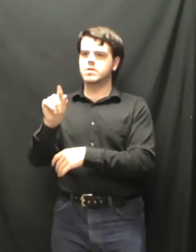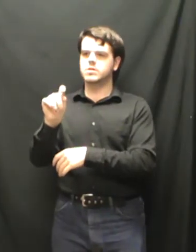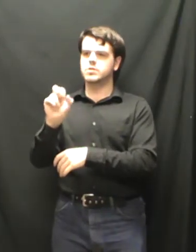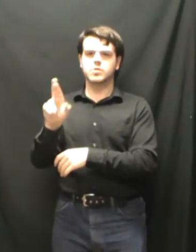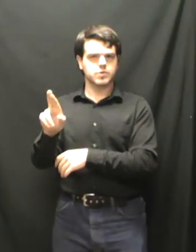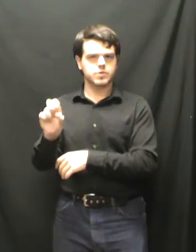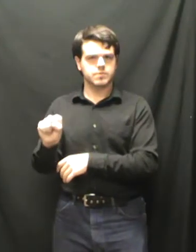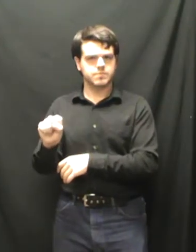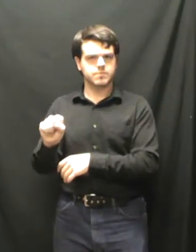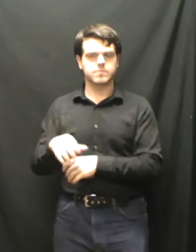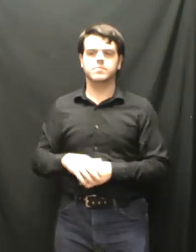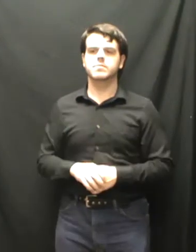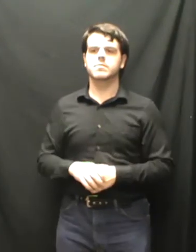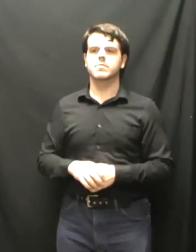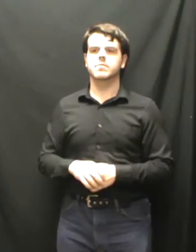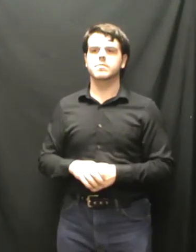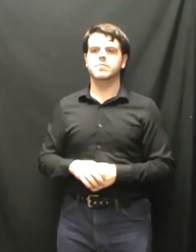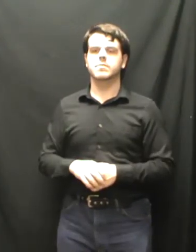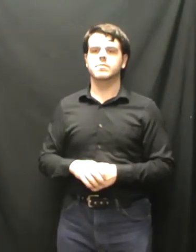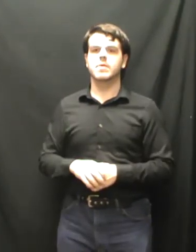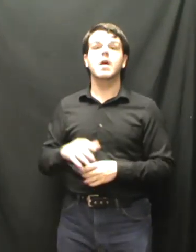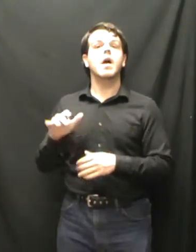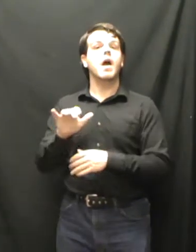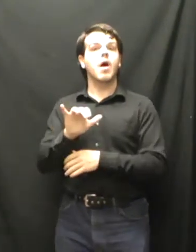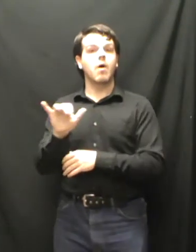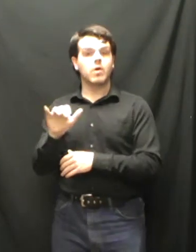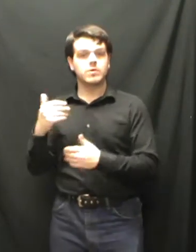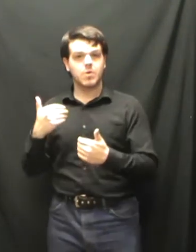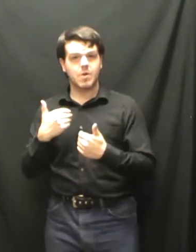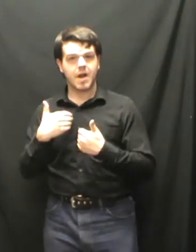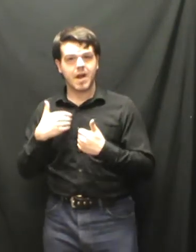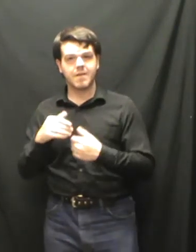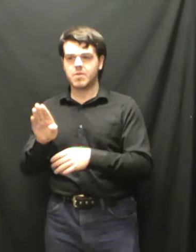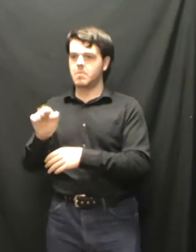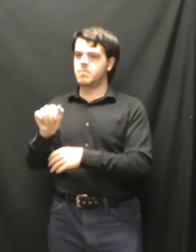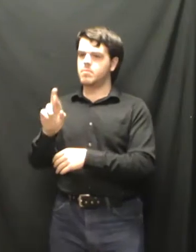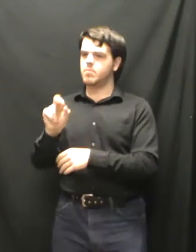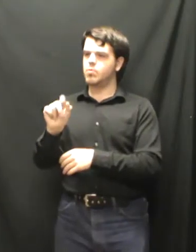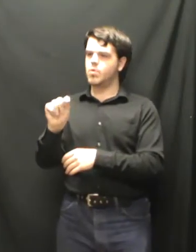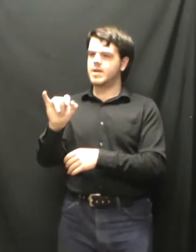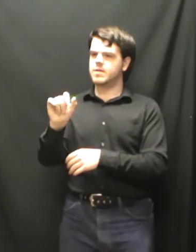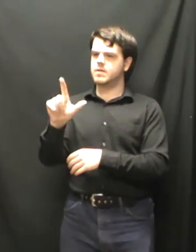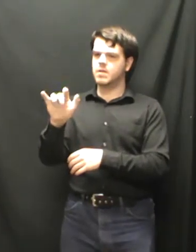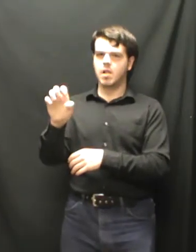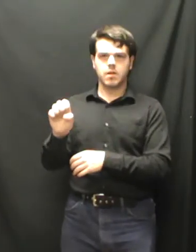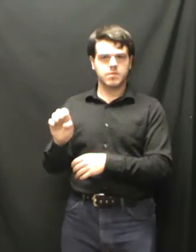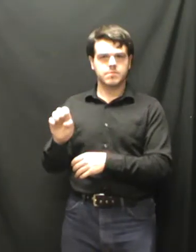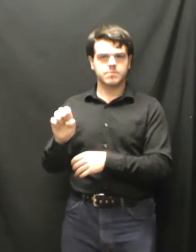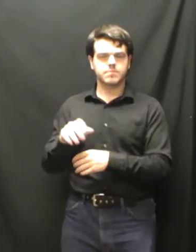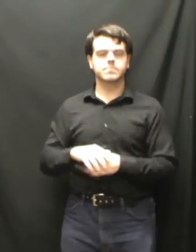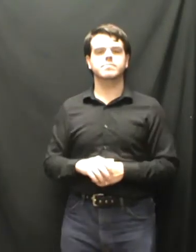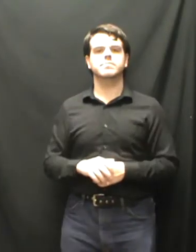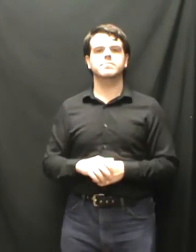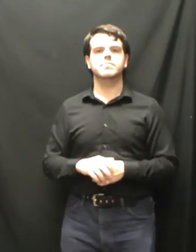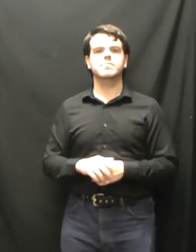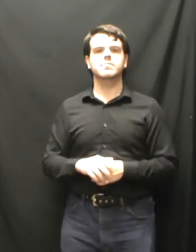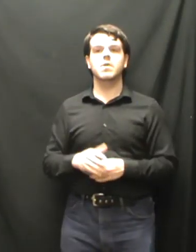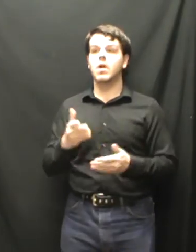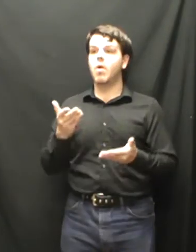have things that are brittle. They break easily. Things that are malleable. Now, when we talk about malleable,